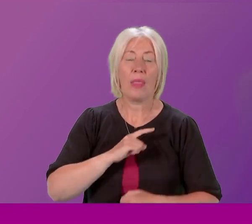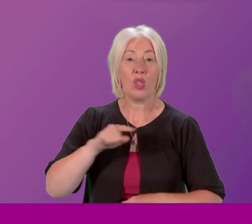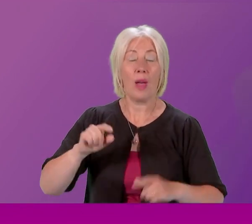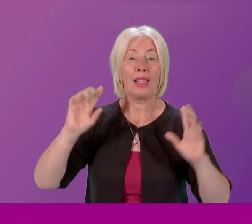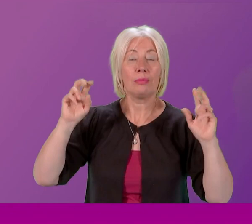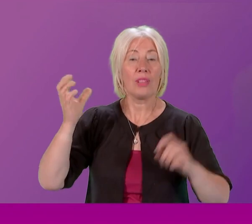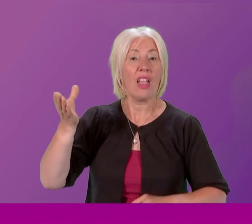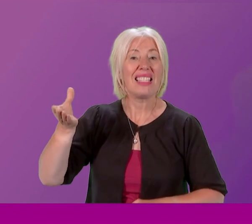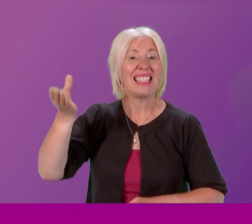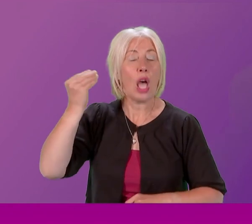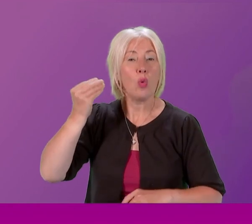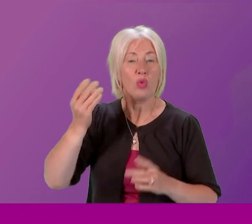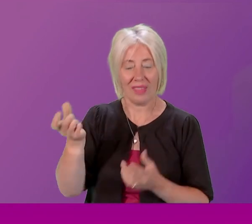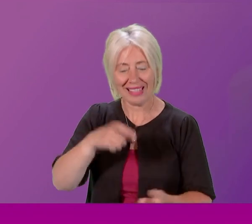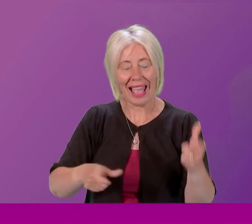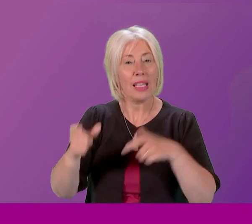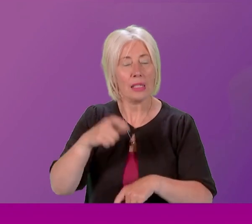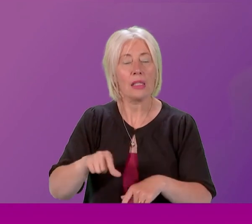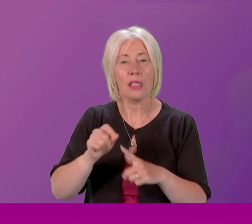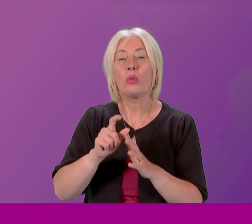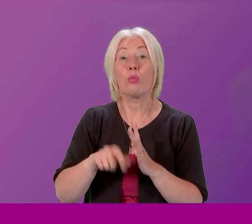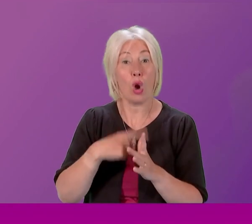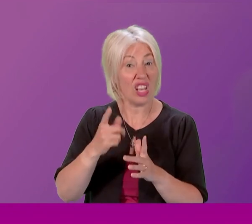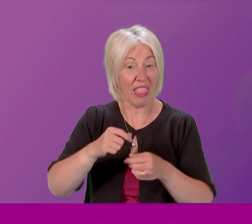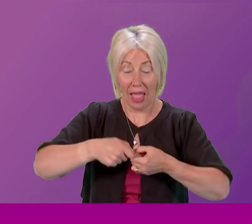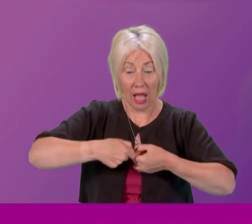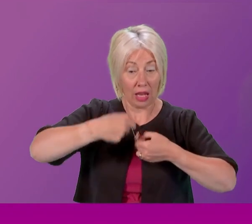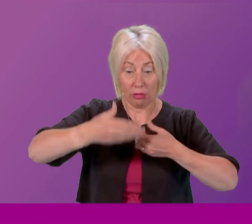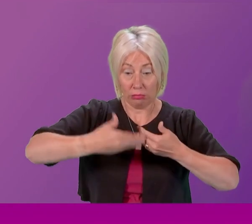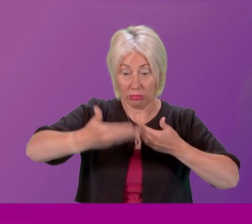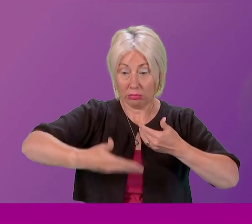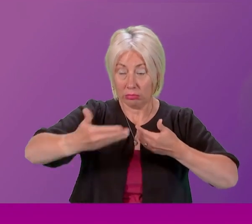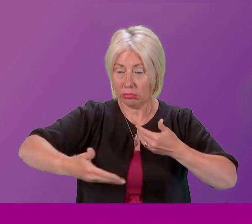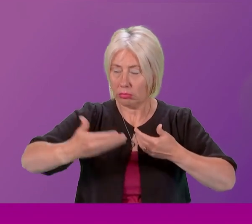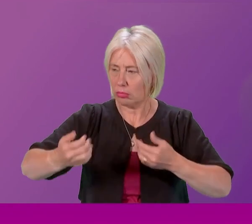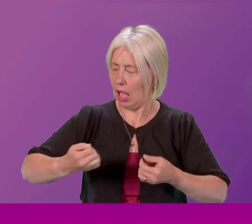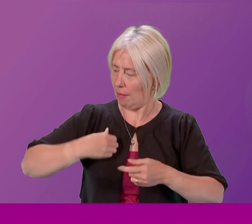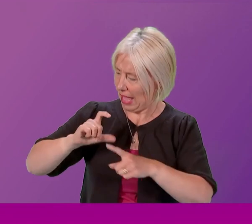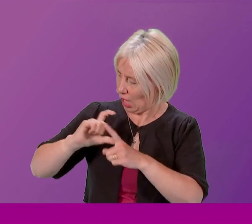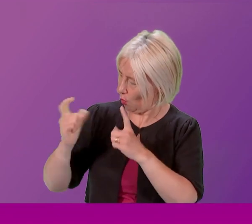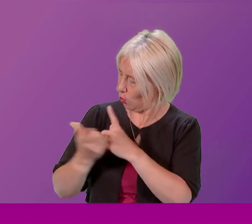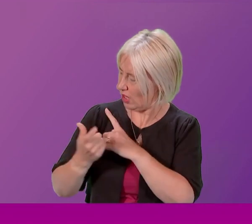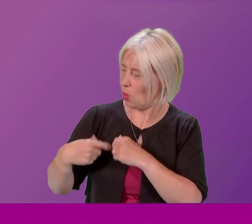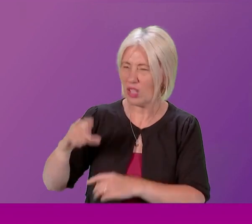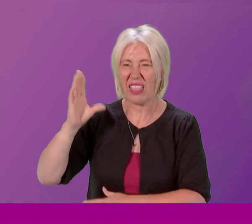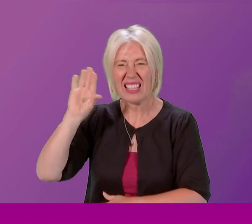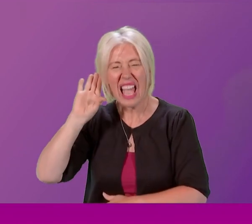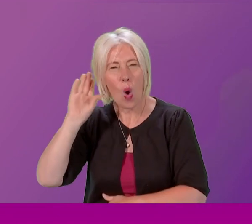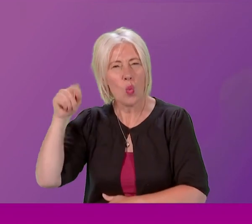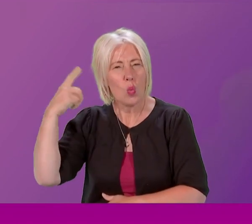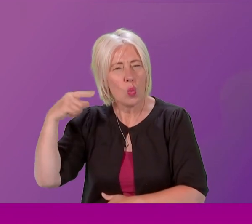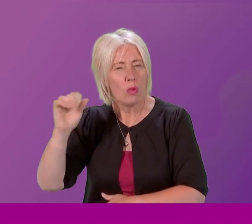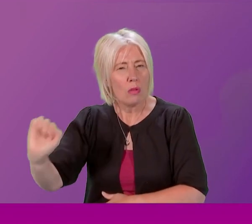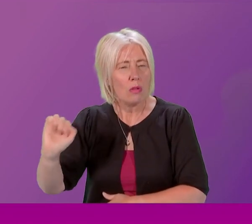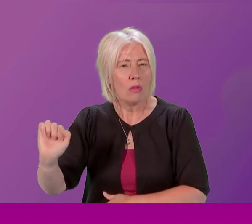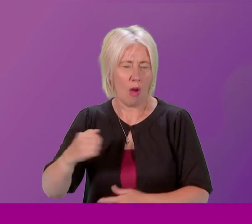Science project is important, because this is a project that can go on and on and on. What is the sound of my community? What is the sound of my home? What